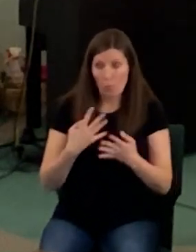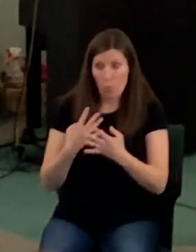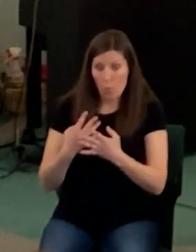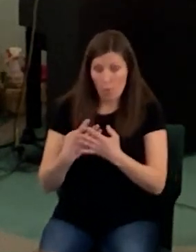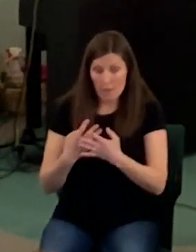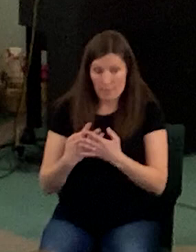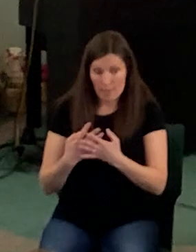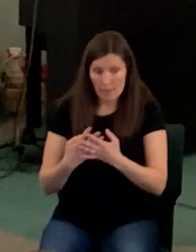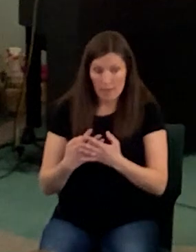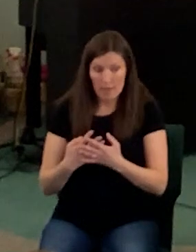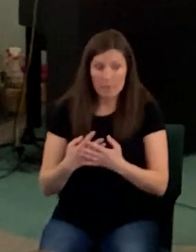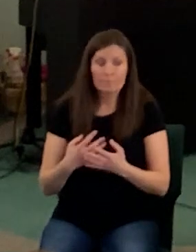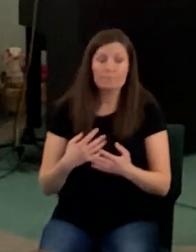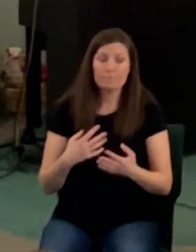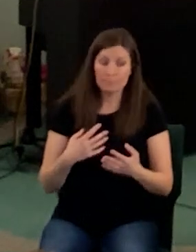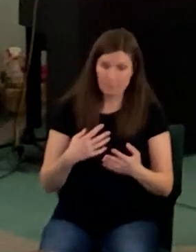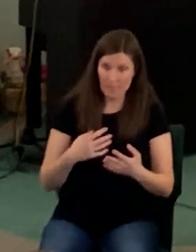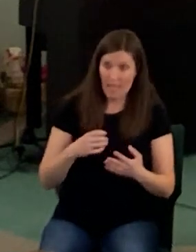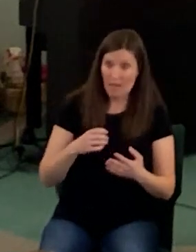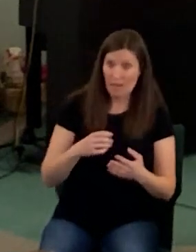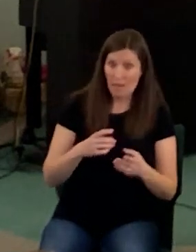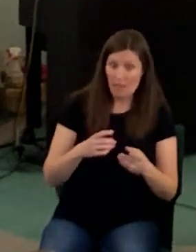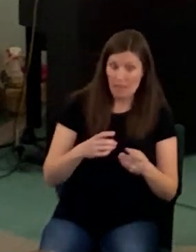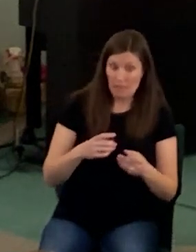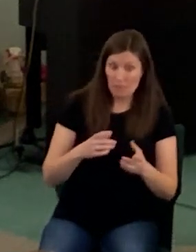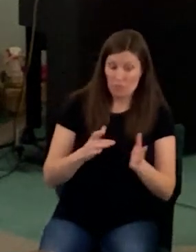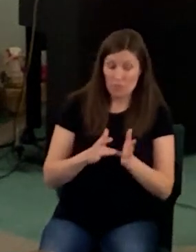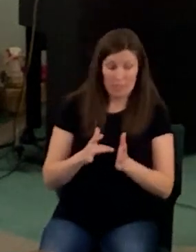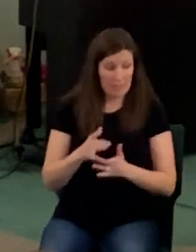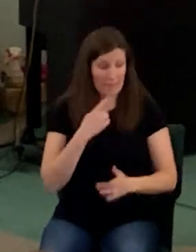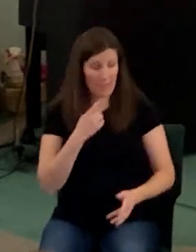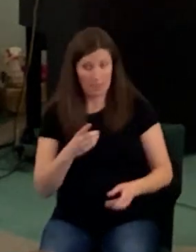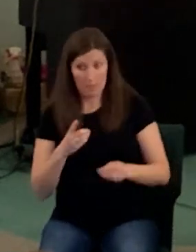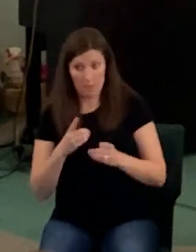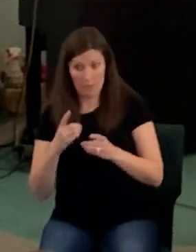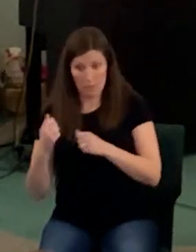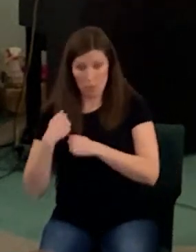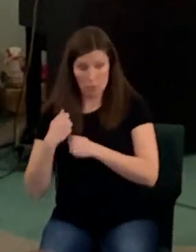soldiers show up to arrest Jesus. And Jesus tells the soldiers, "You're here for me."